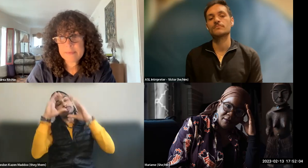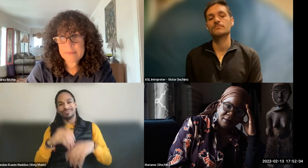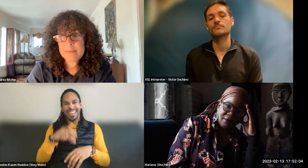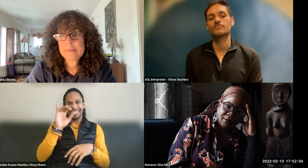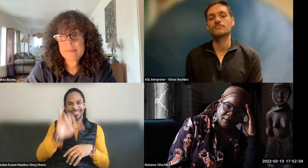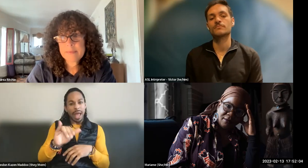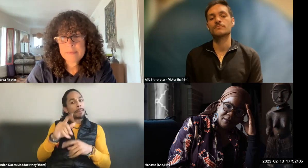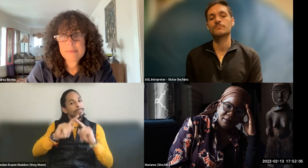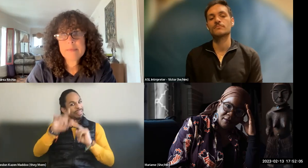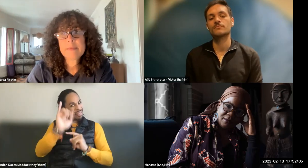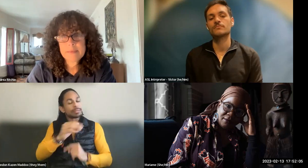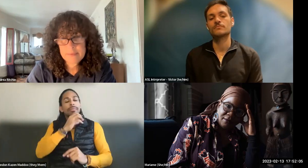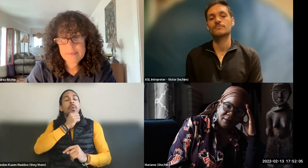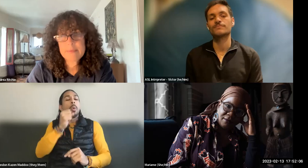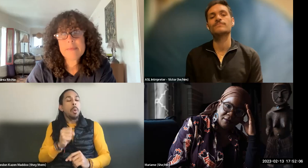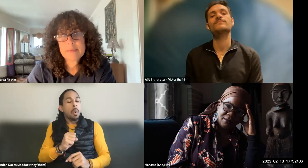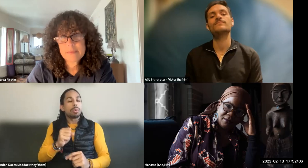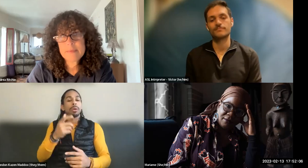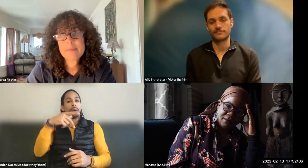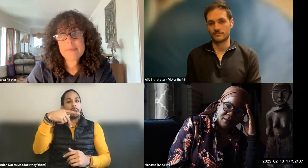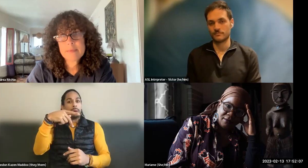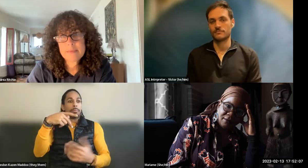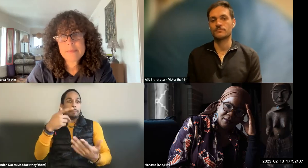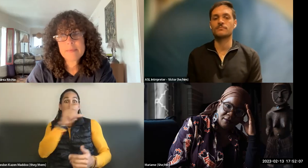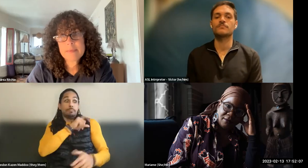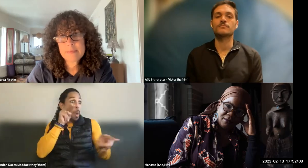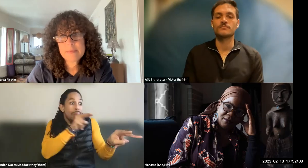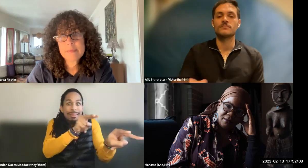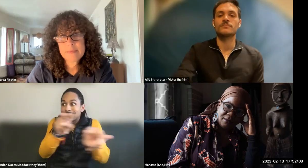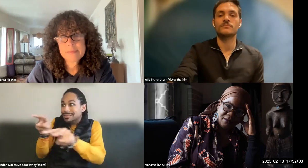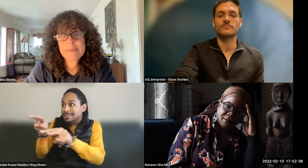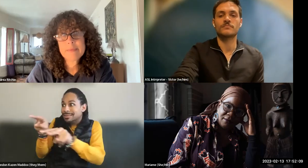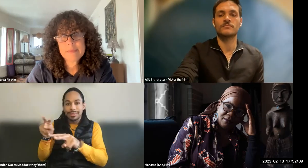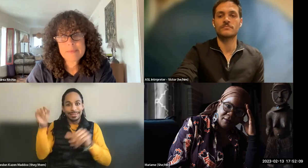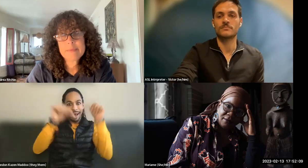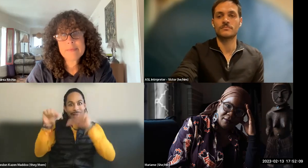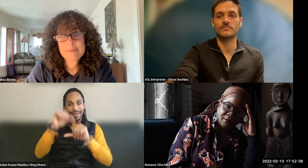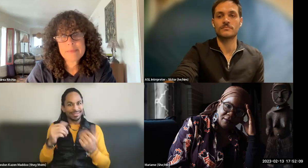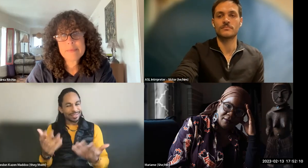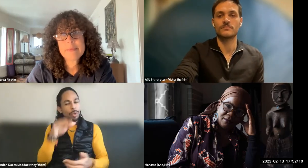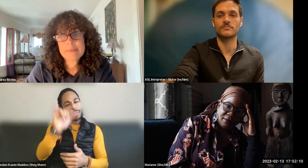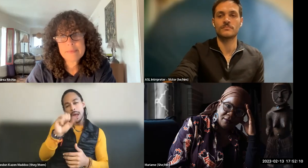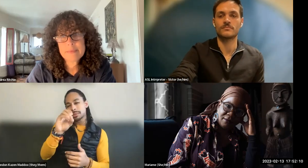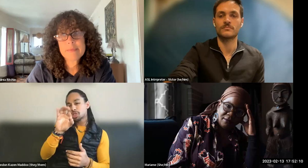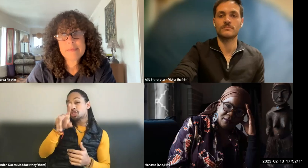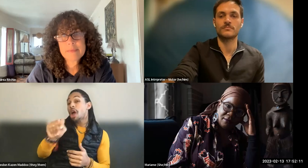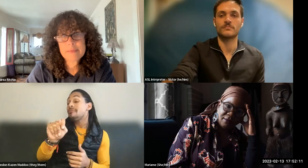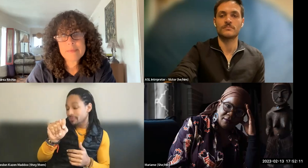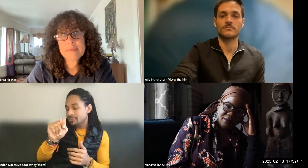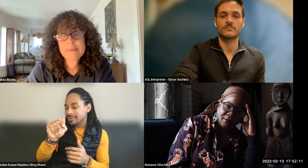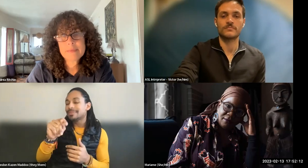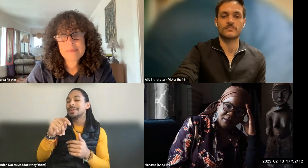police science. You see the connections there? Right? So soft police isn't like just something we invented in